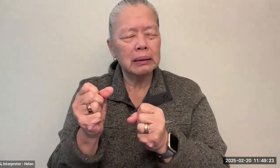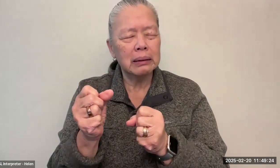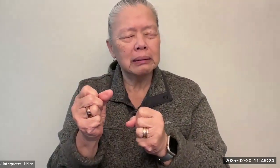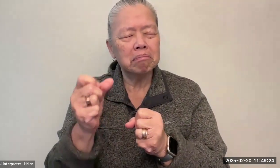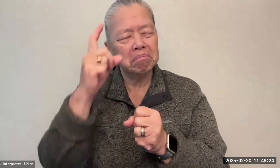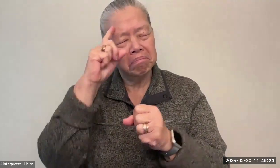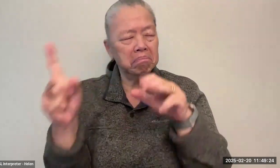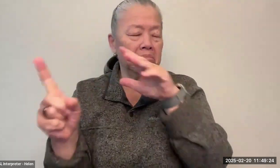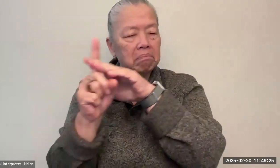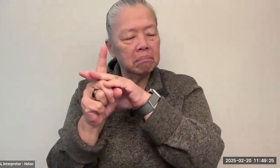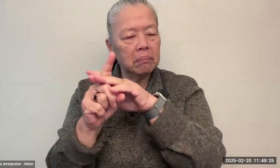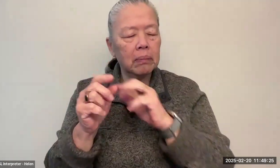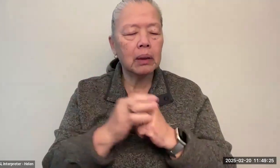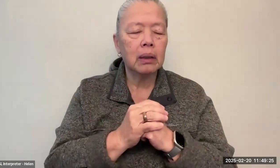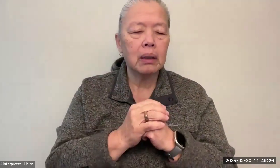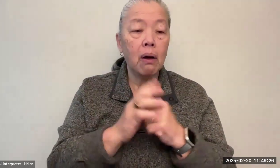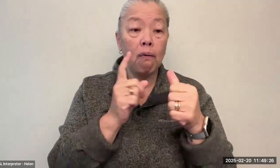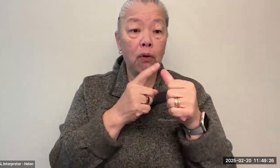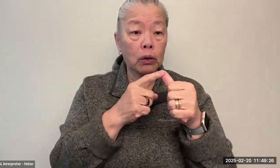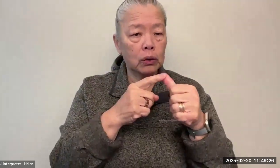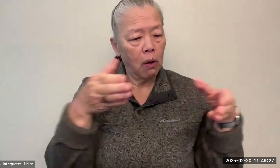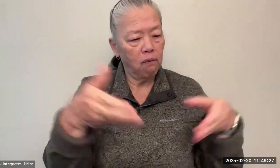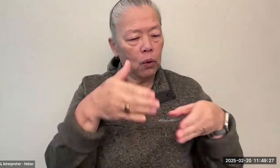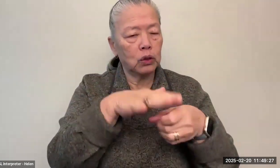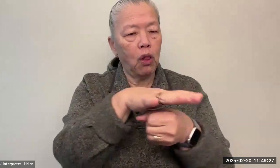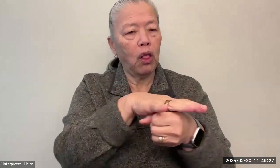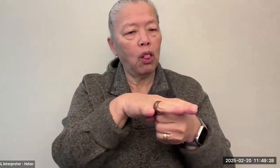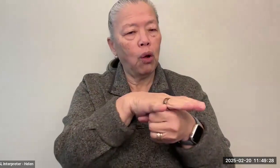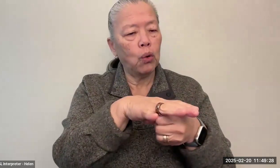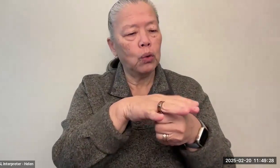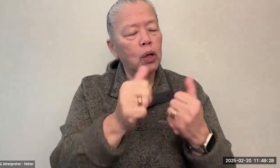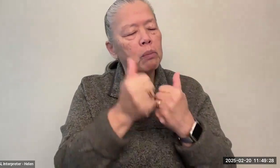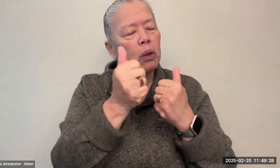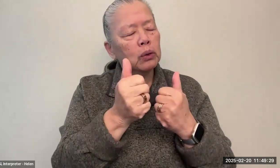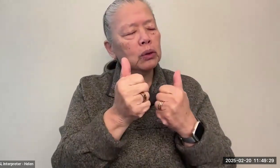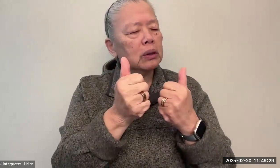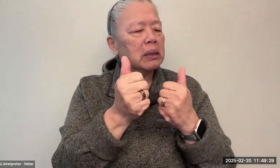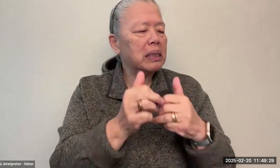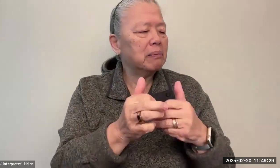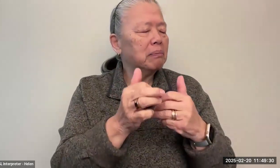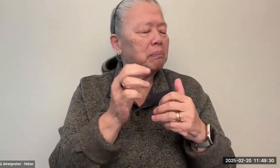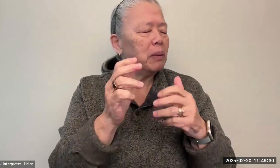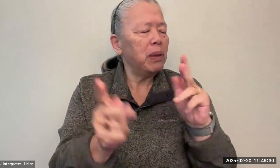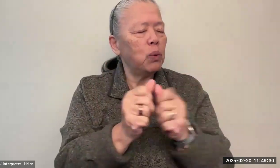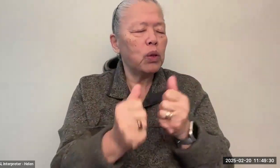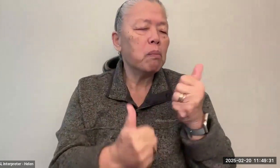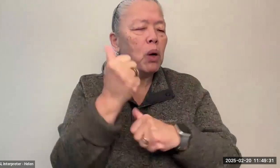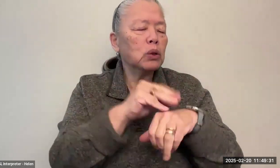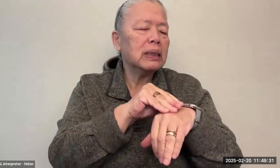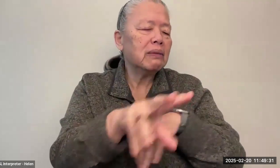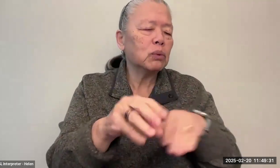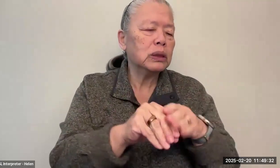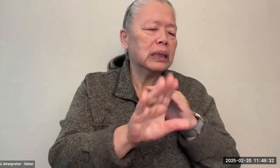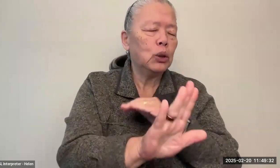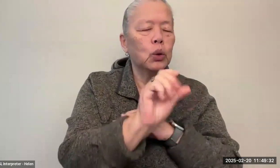is focus on the local. The most influential people to talk about regionalization and the importance of it in your annual